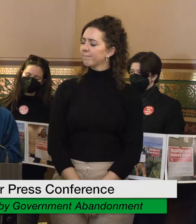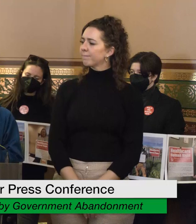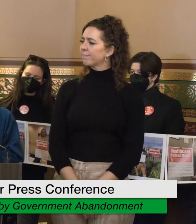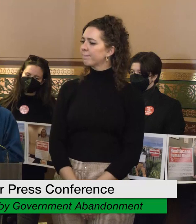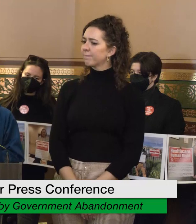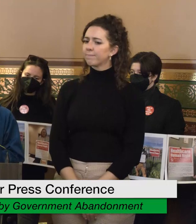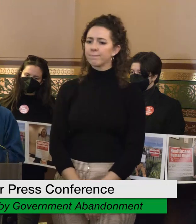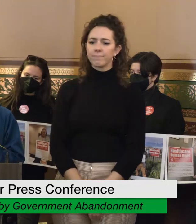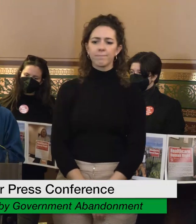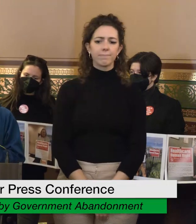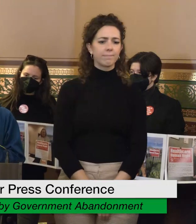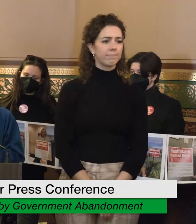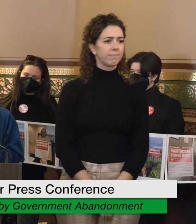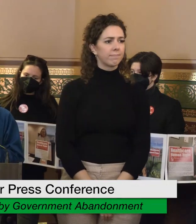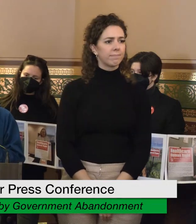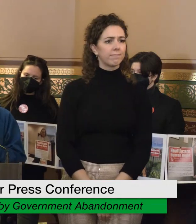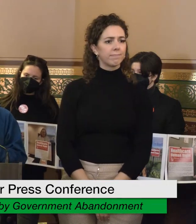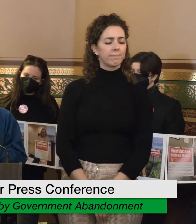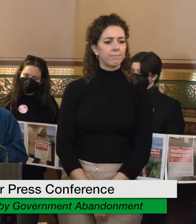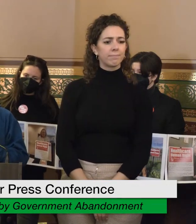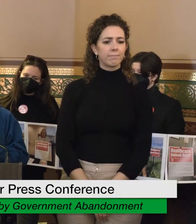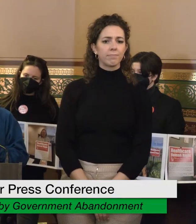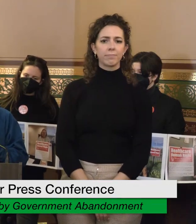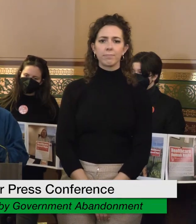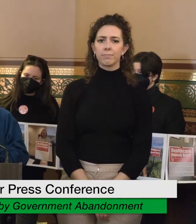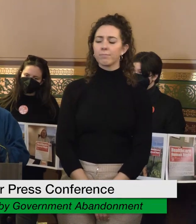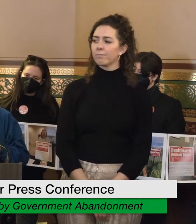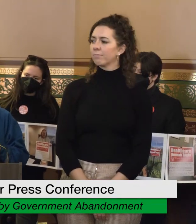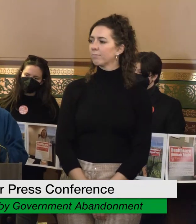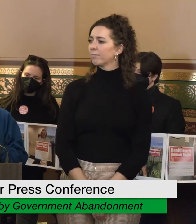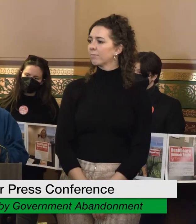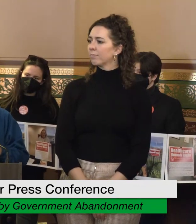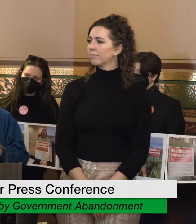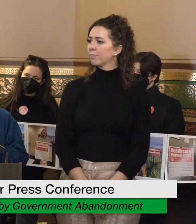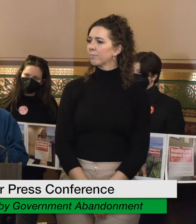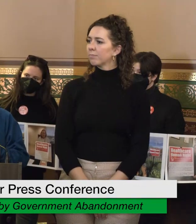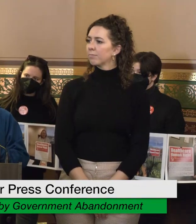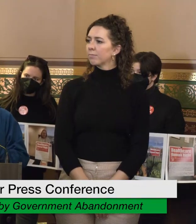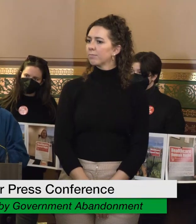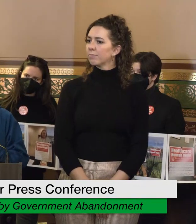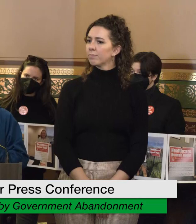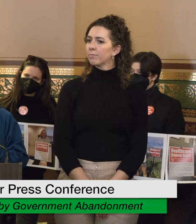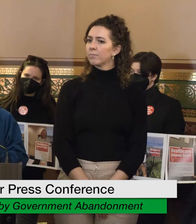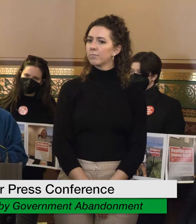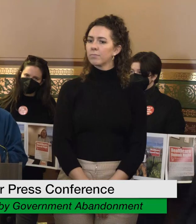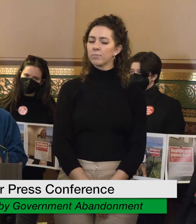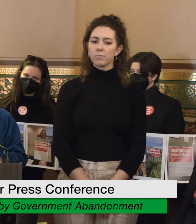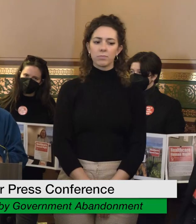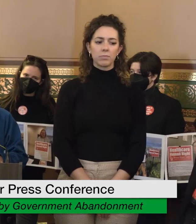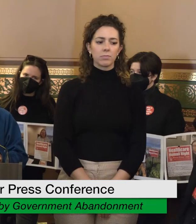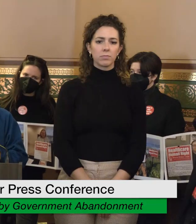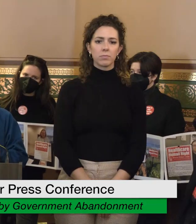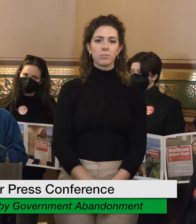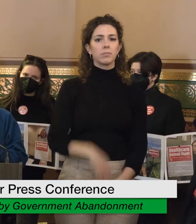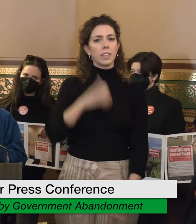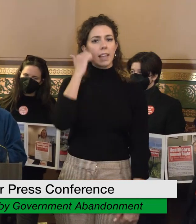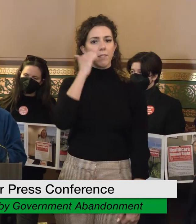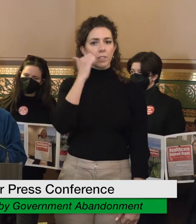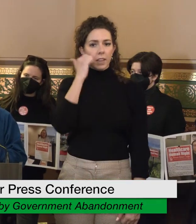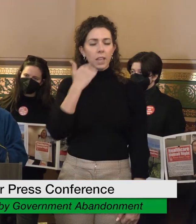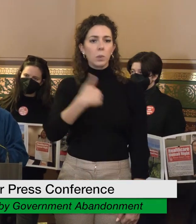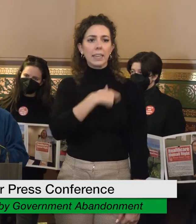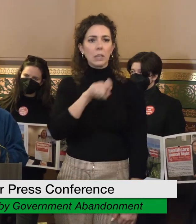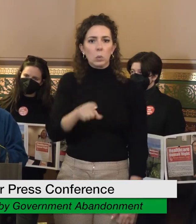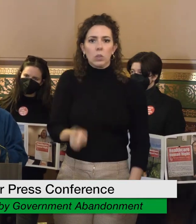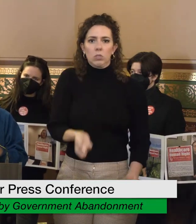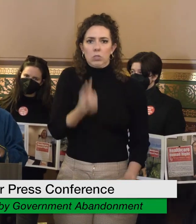And one is what we do every day, we need to understand what we are